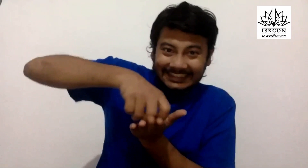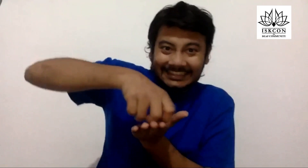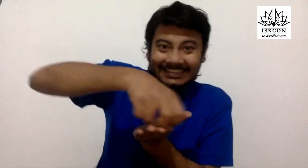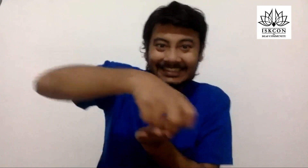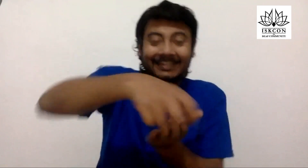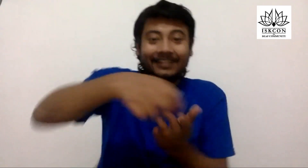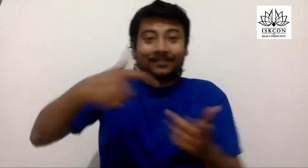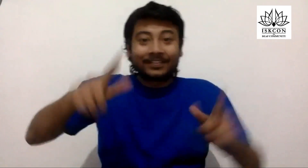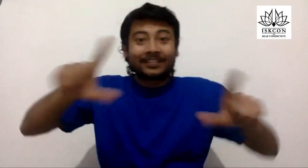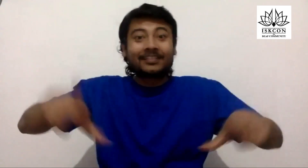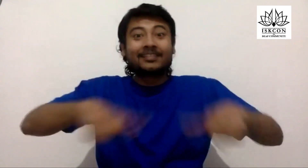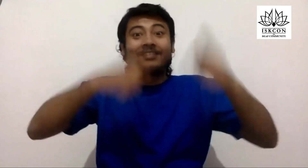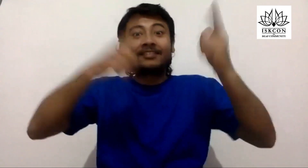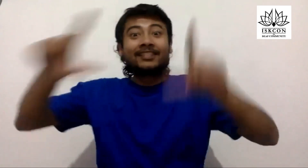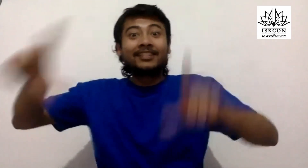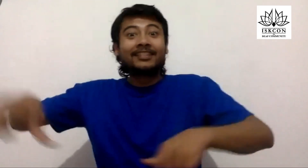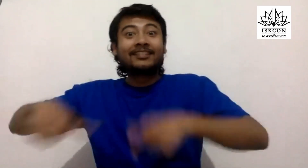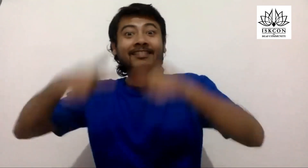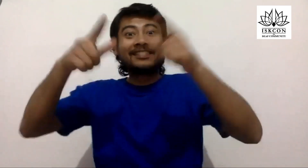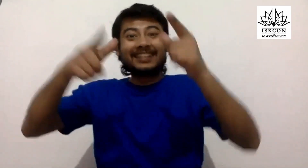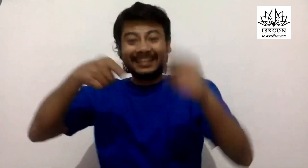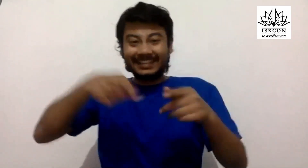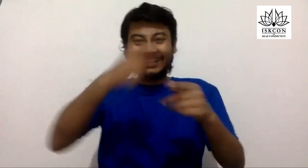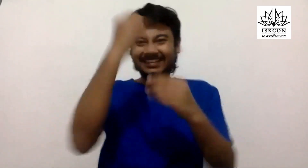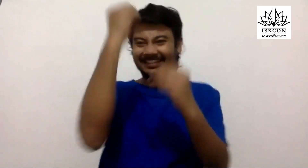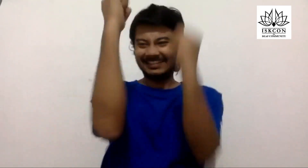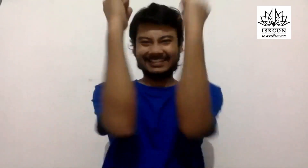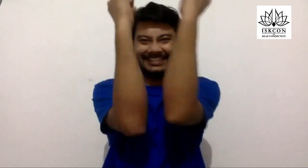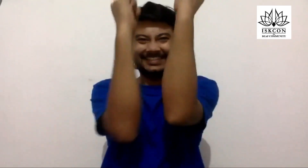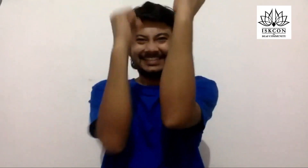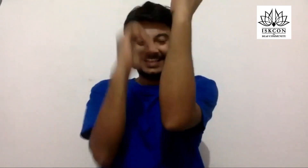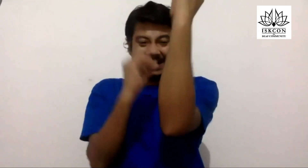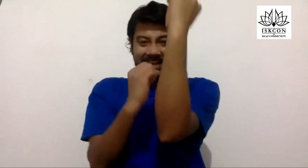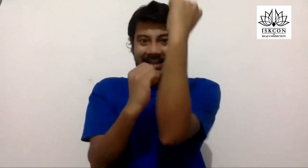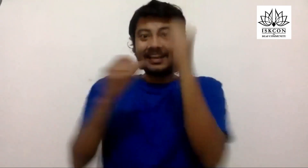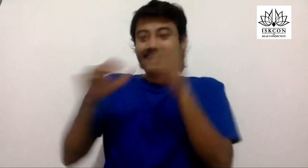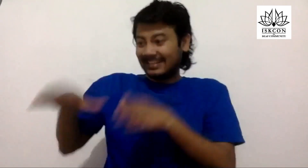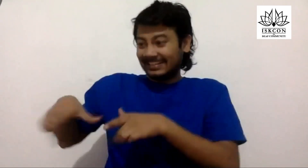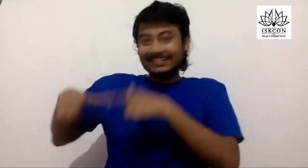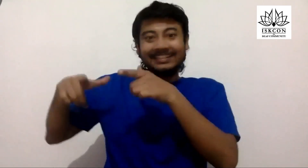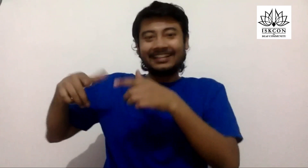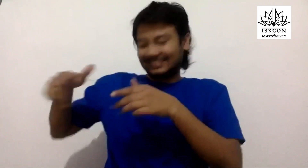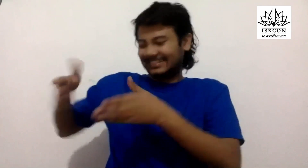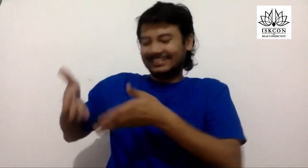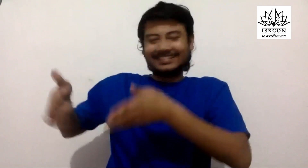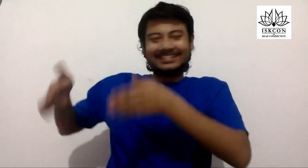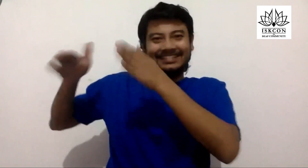In the same way, please give to me your own prema bhakti.